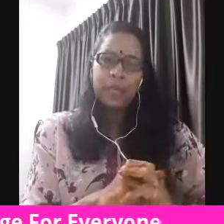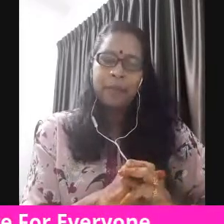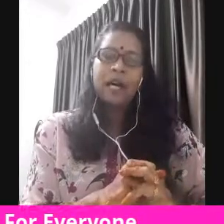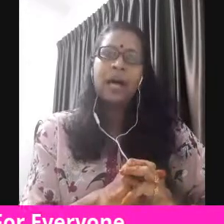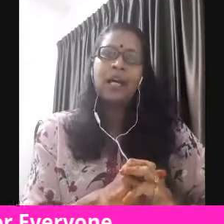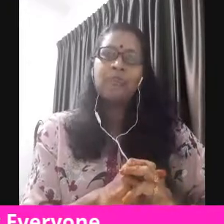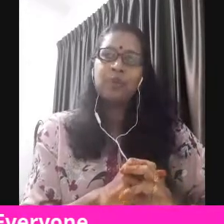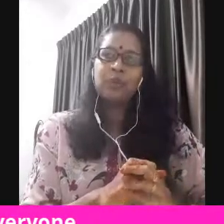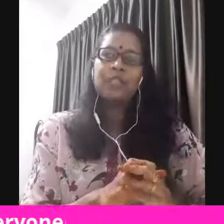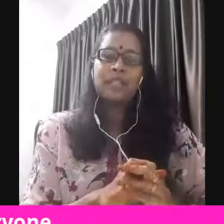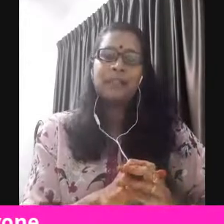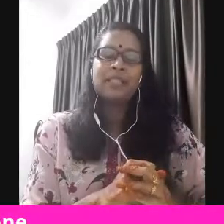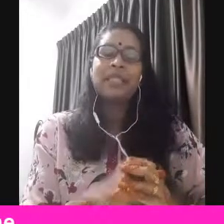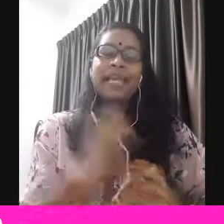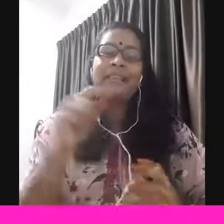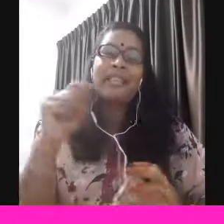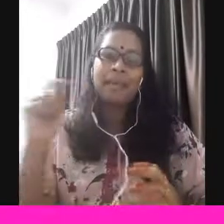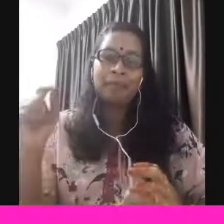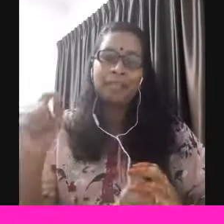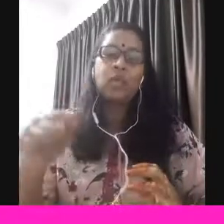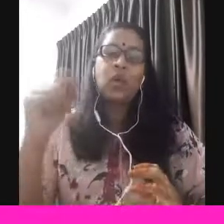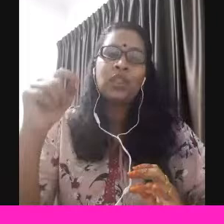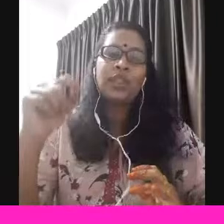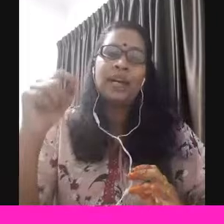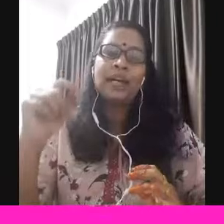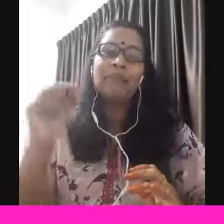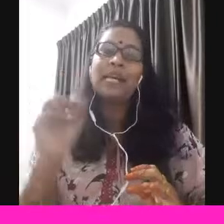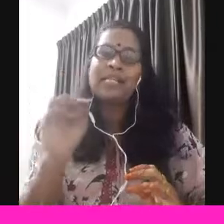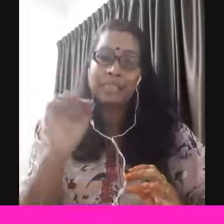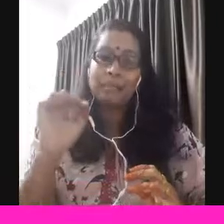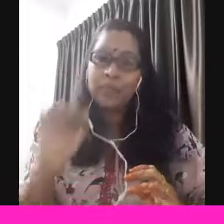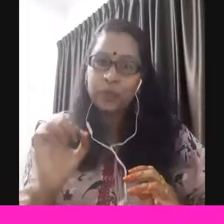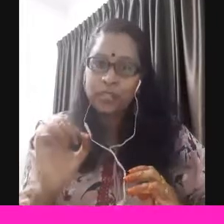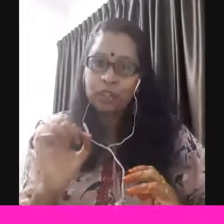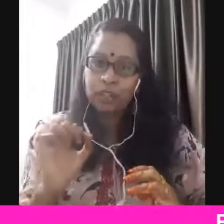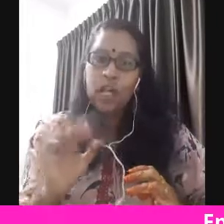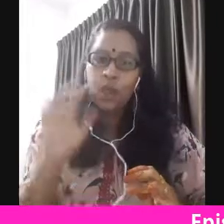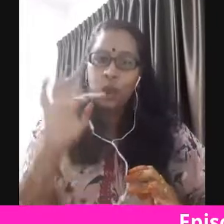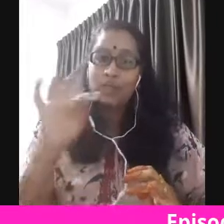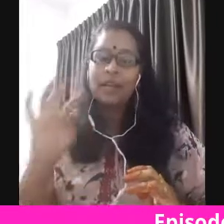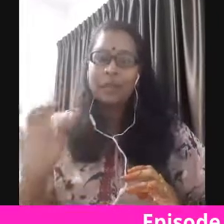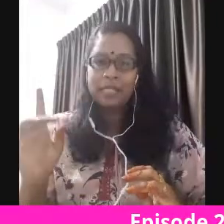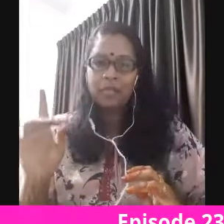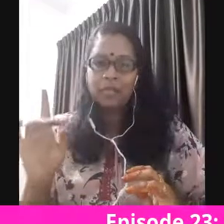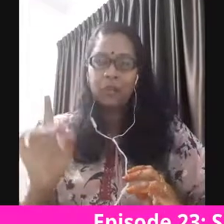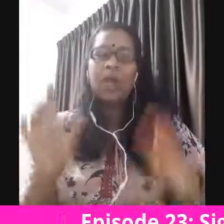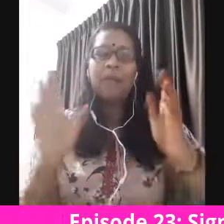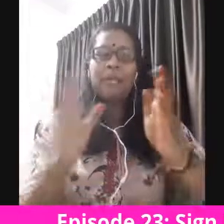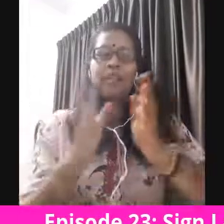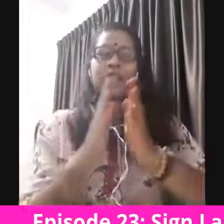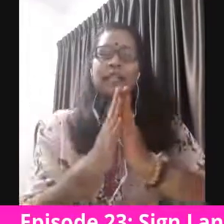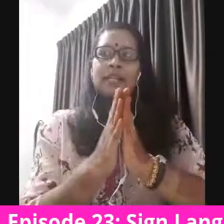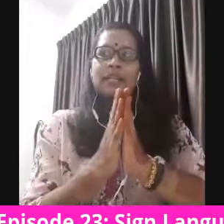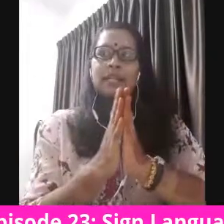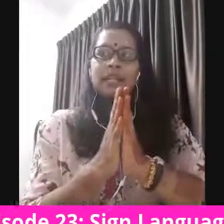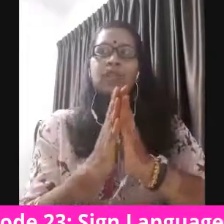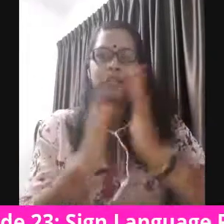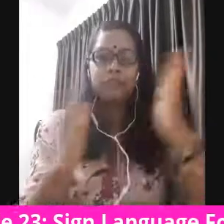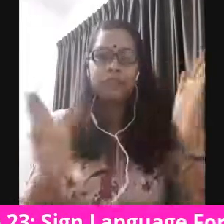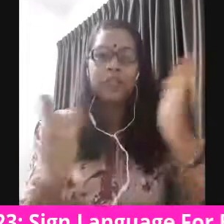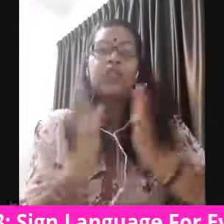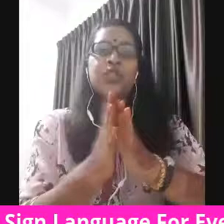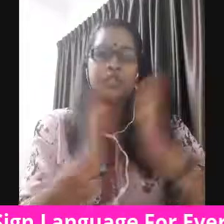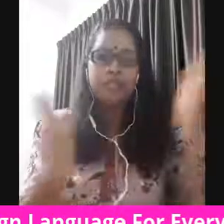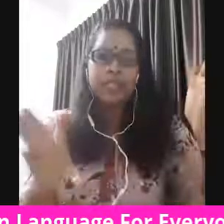in UKM, I follow the syllabus KTMB, Kod Tangan Bahasa Melayu, they call. Kod Tangan Bahasa Melayu. But Oh, actually okay. they